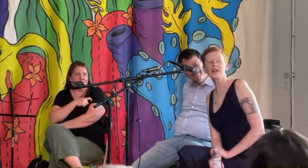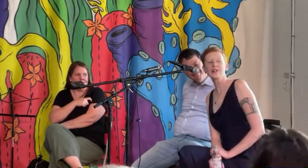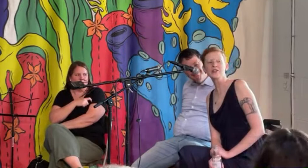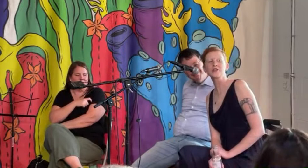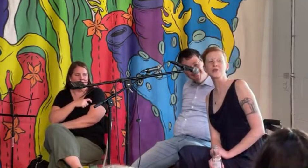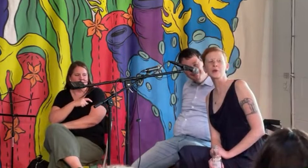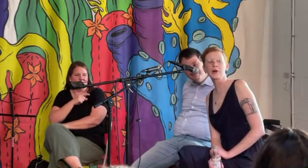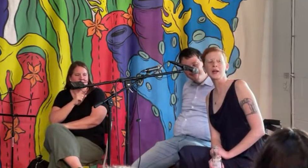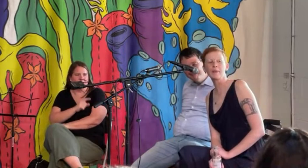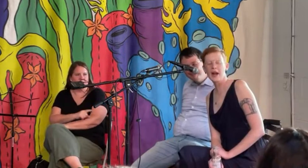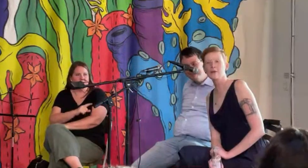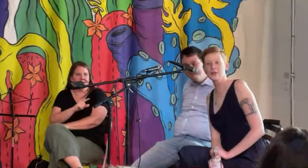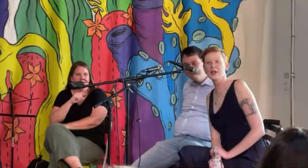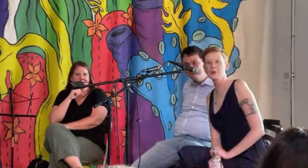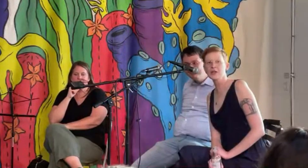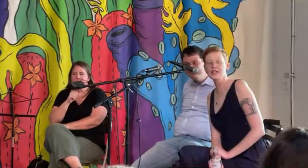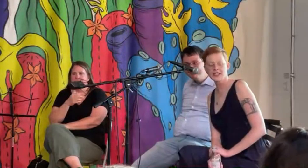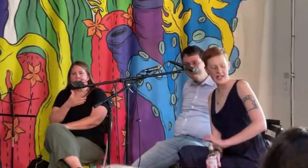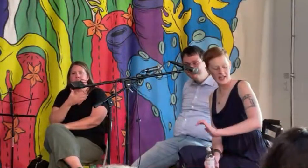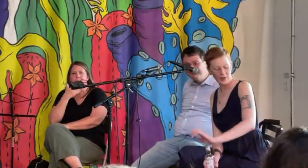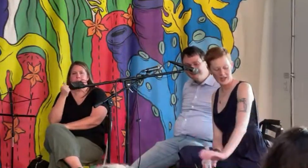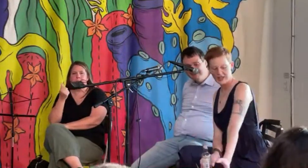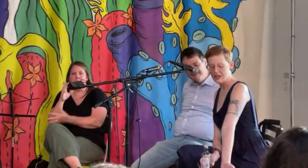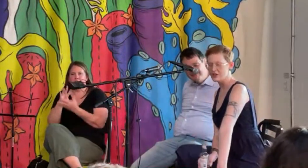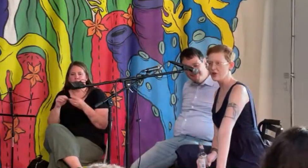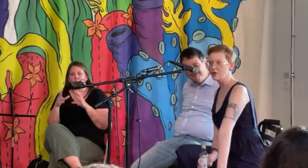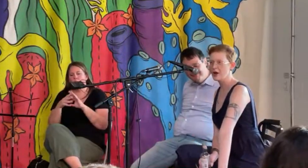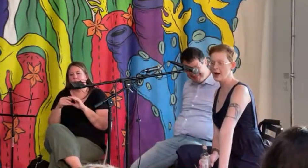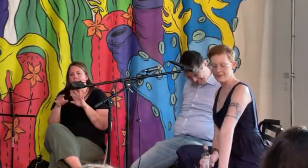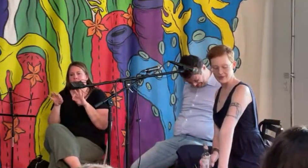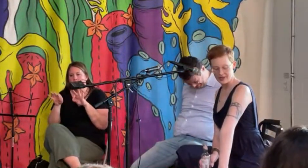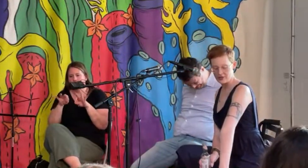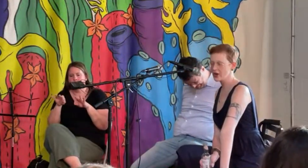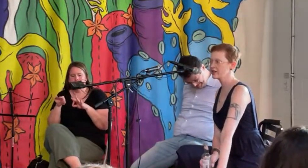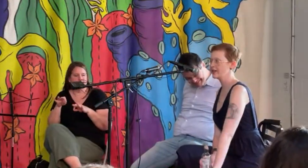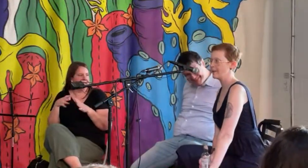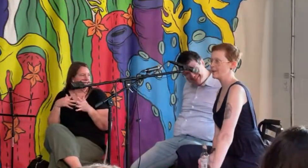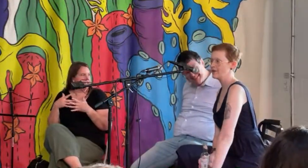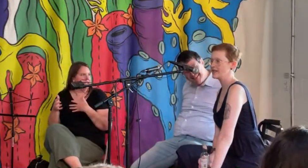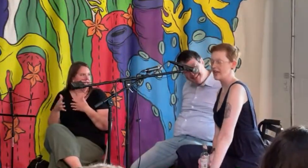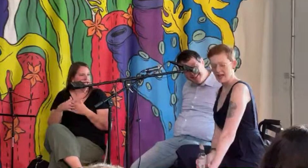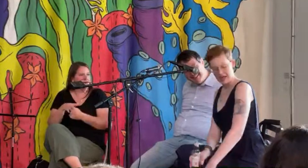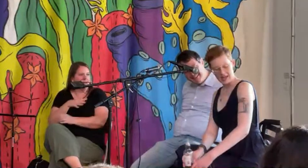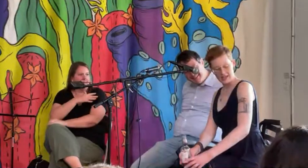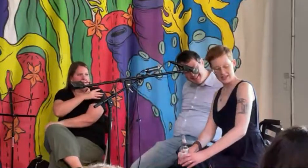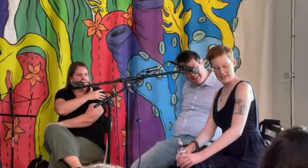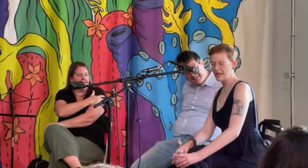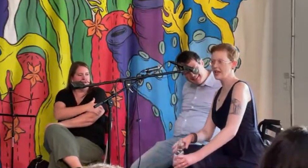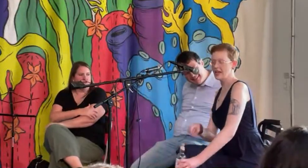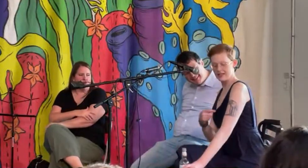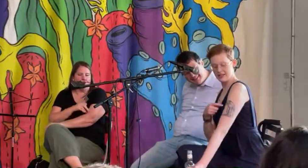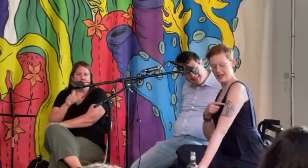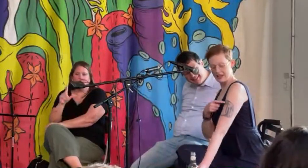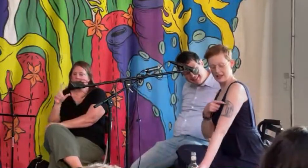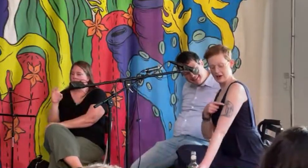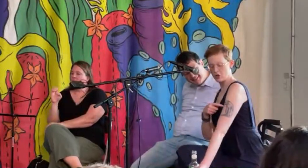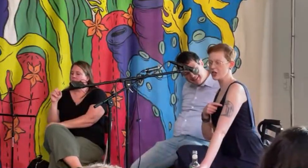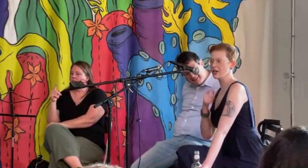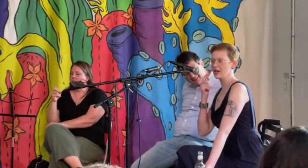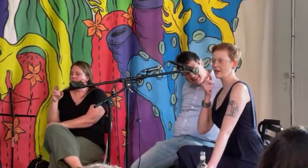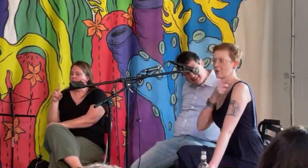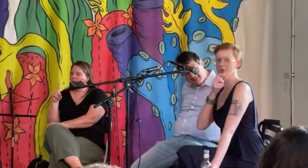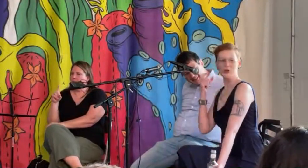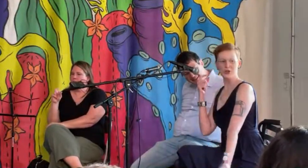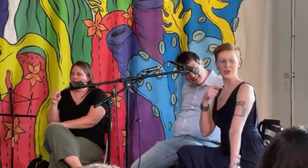actually the greatest story, but I will tell you what it is anyway. So these are leopards, and they